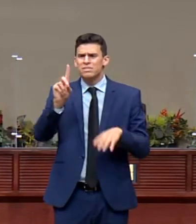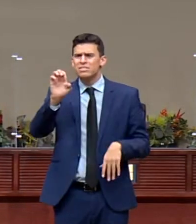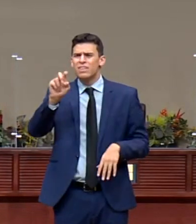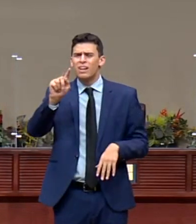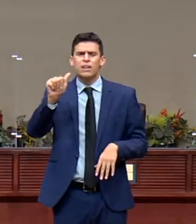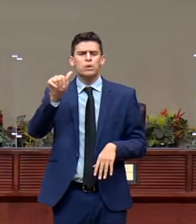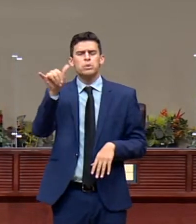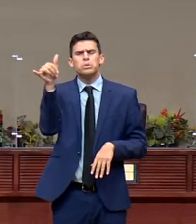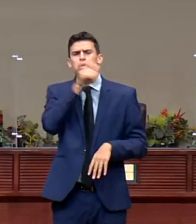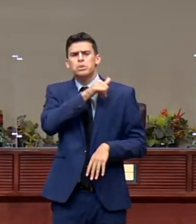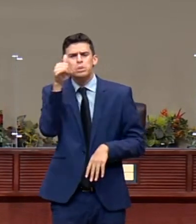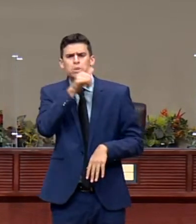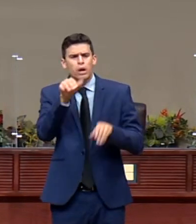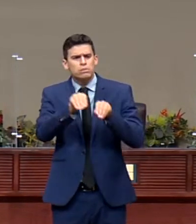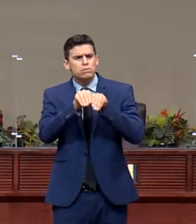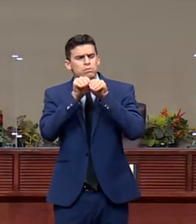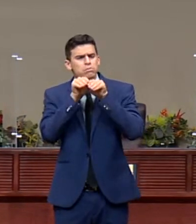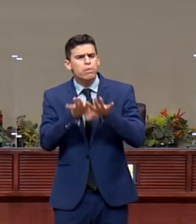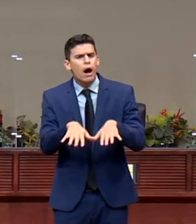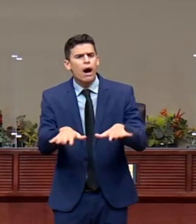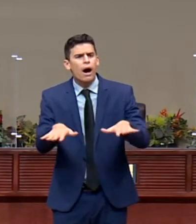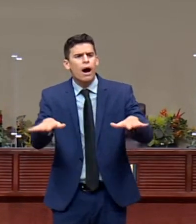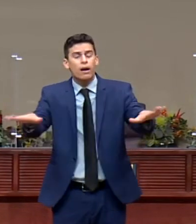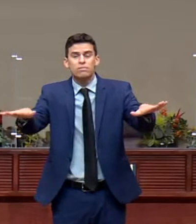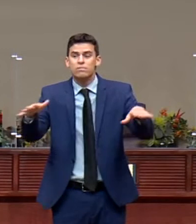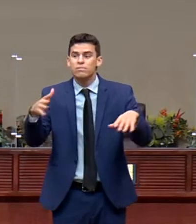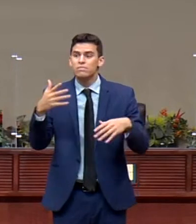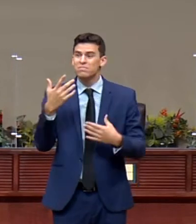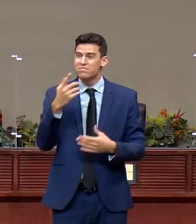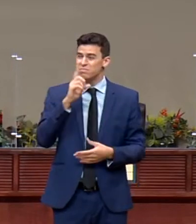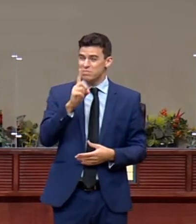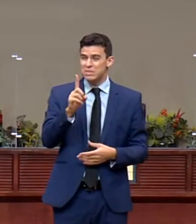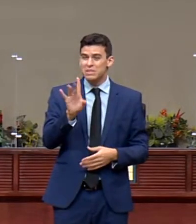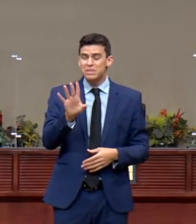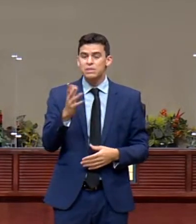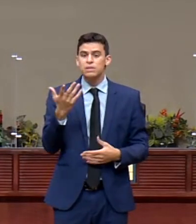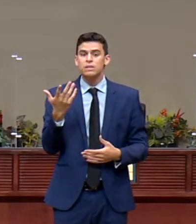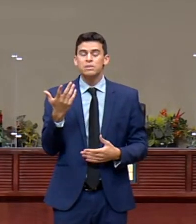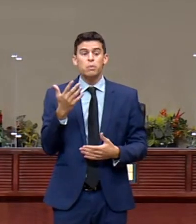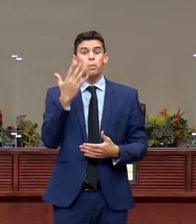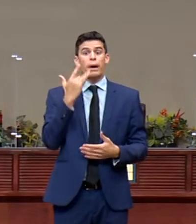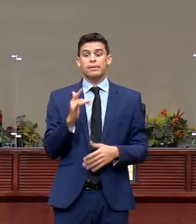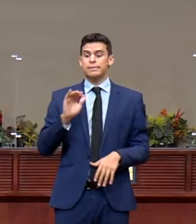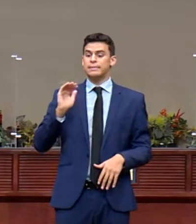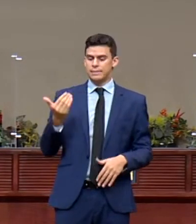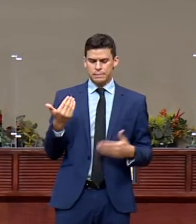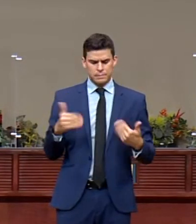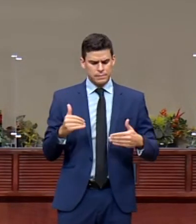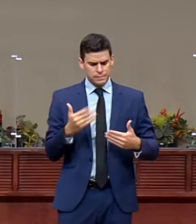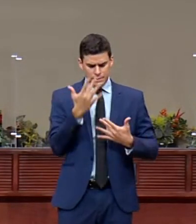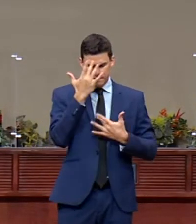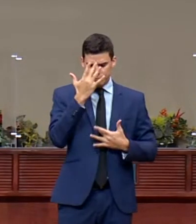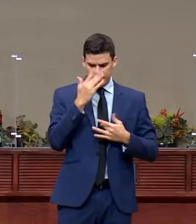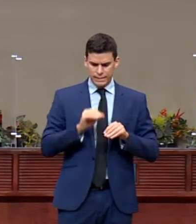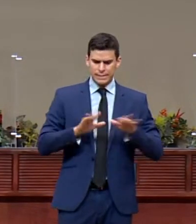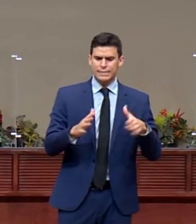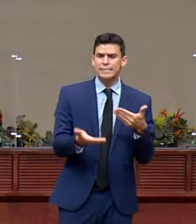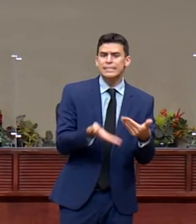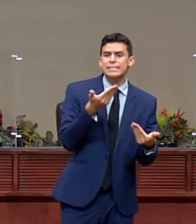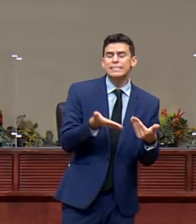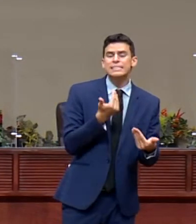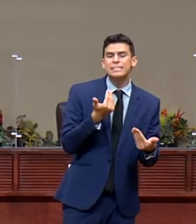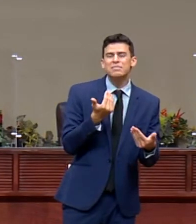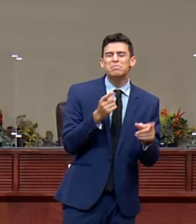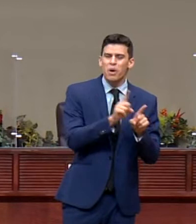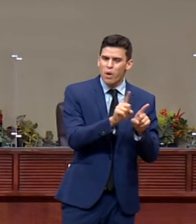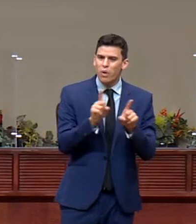have seen so far. Not only because it seems to be more infectious among our adults, but because it's also